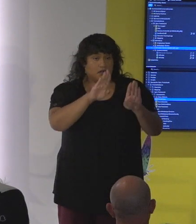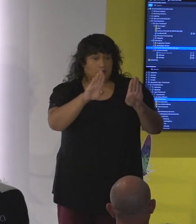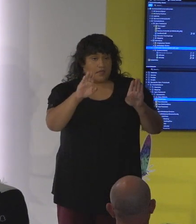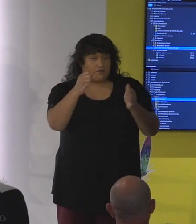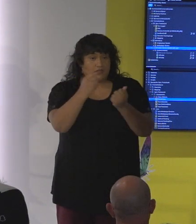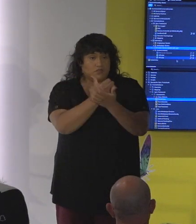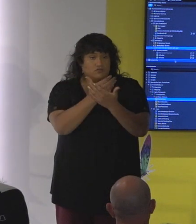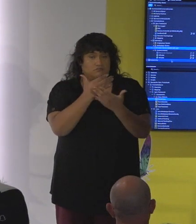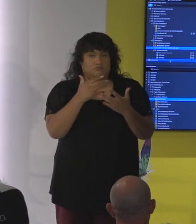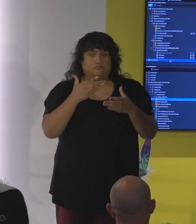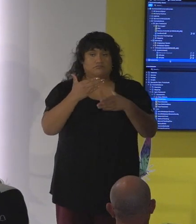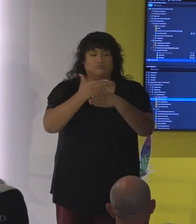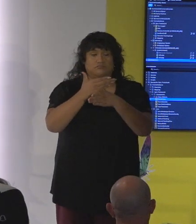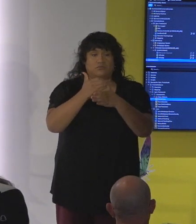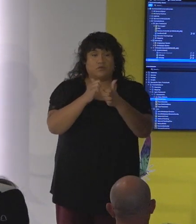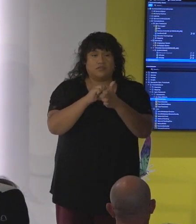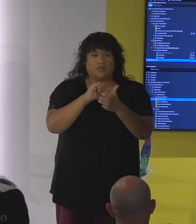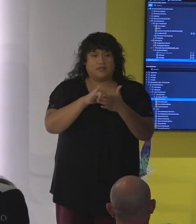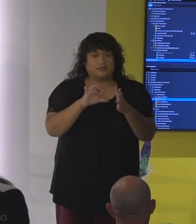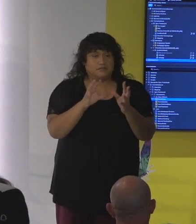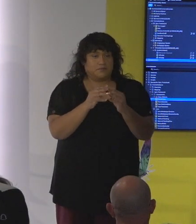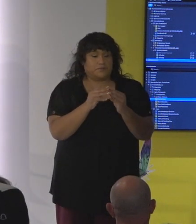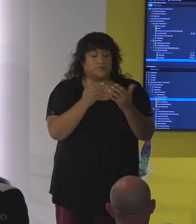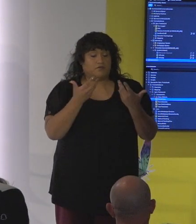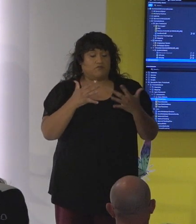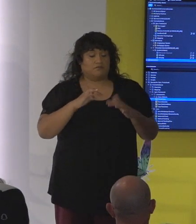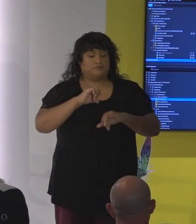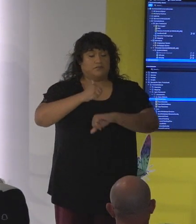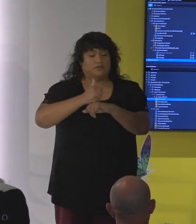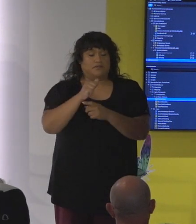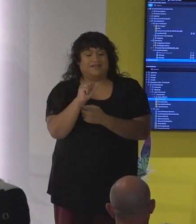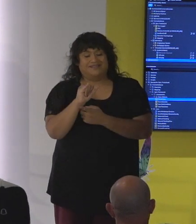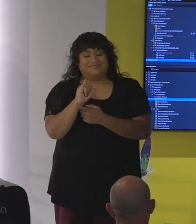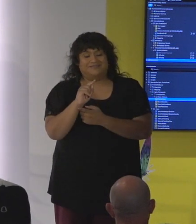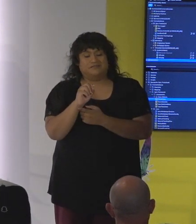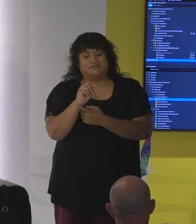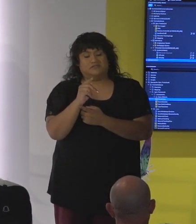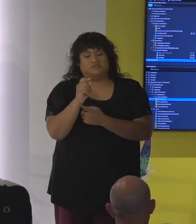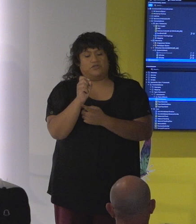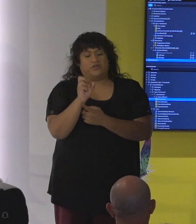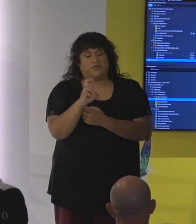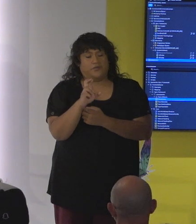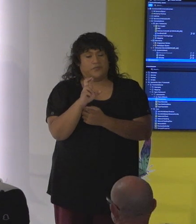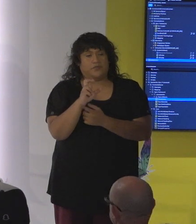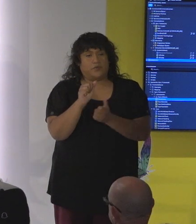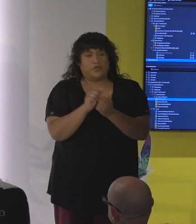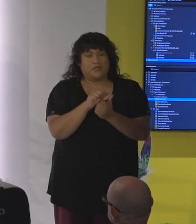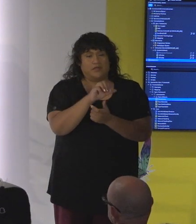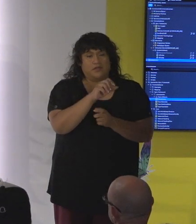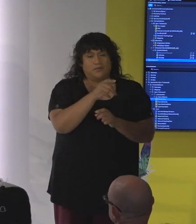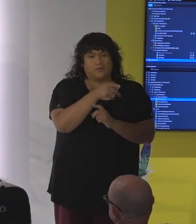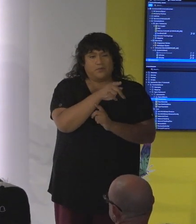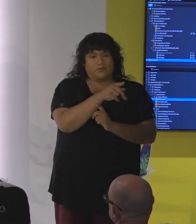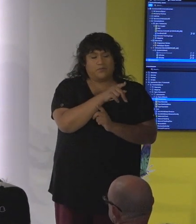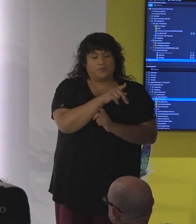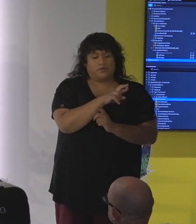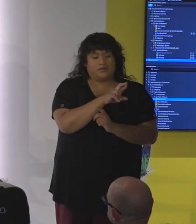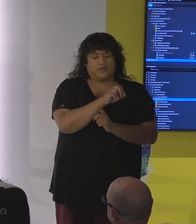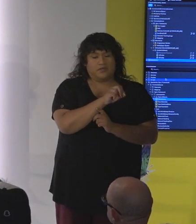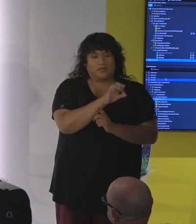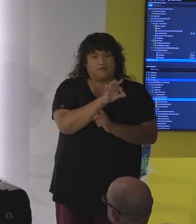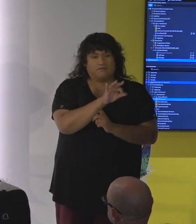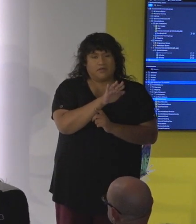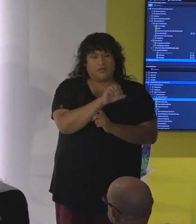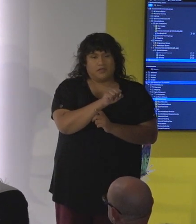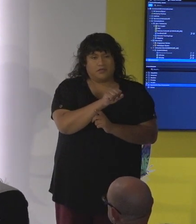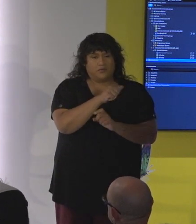session. So our instantiator is now set up with our prefabs and the parent that they're going to be spawned underneath